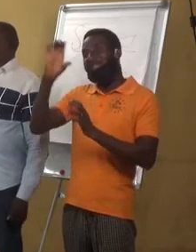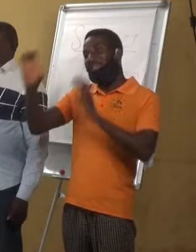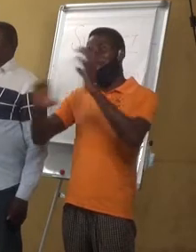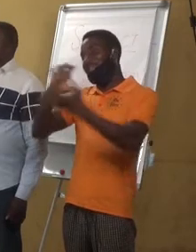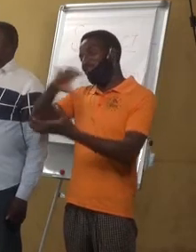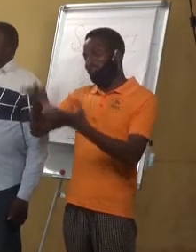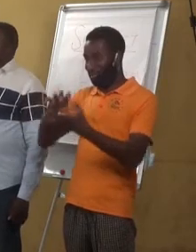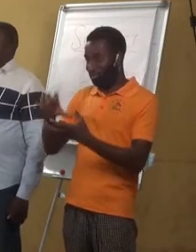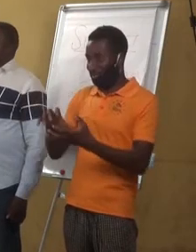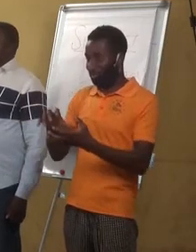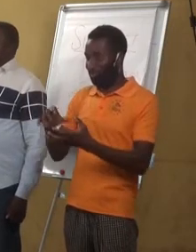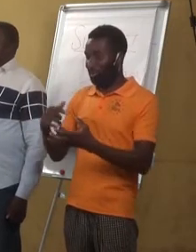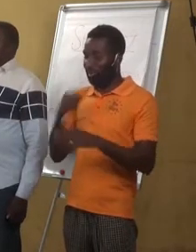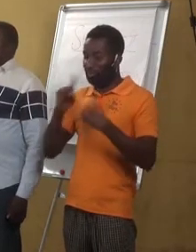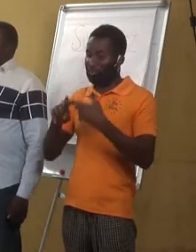of my discussion.